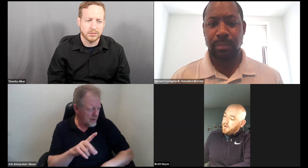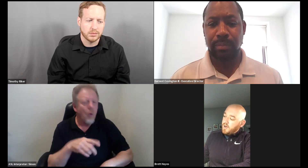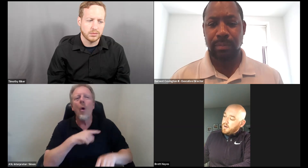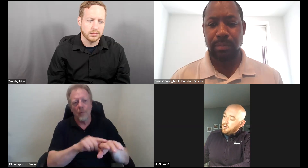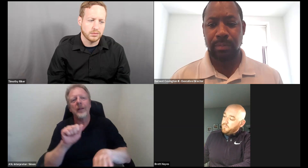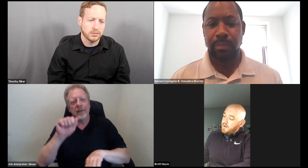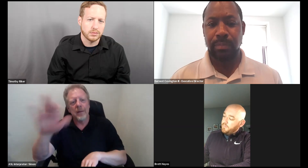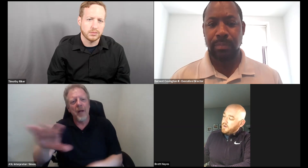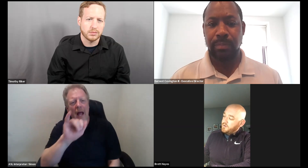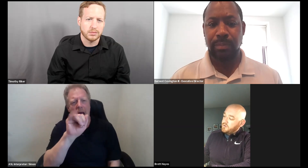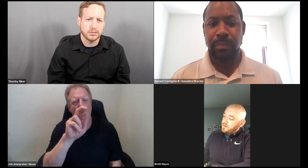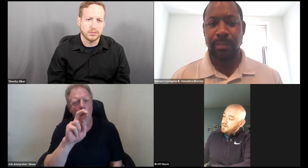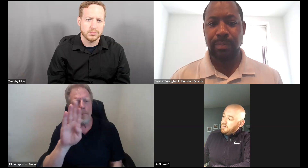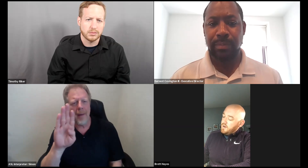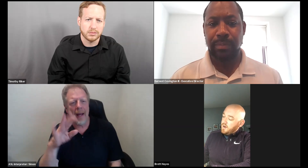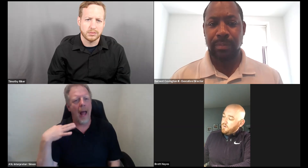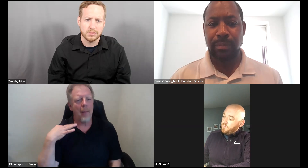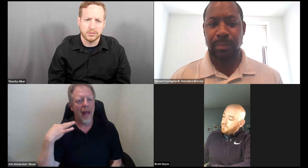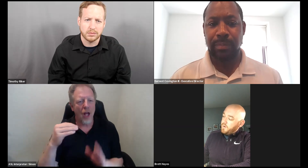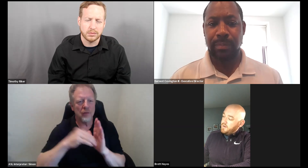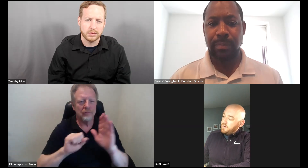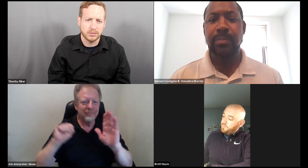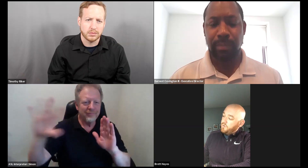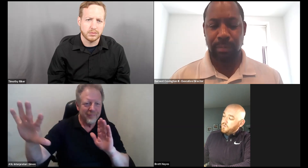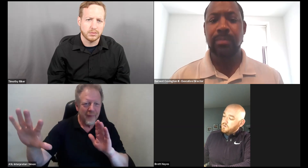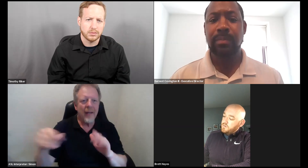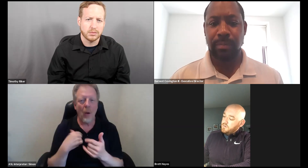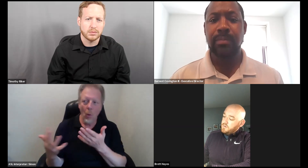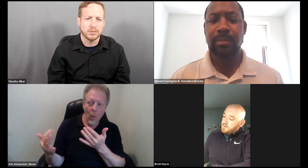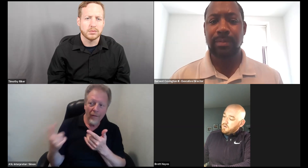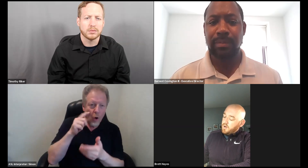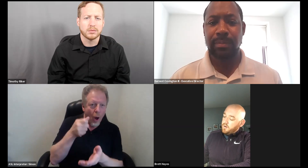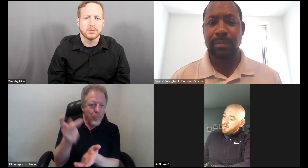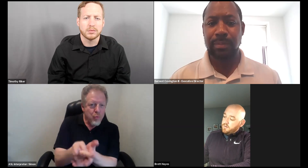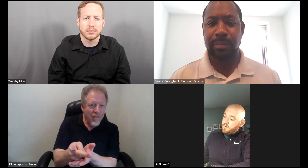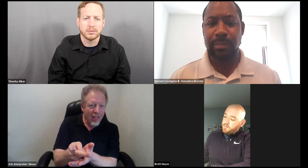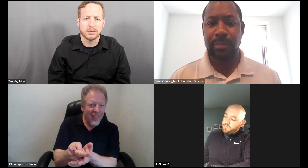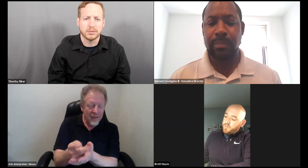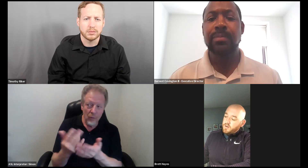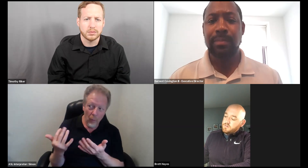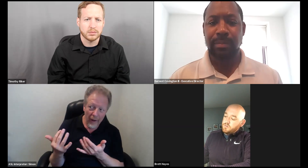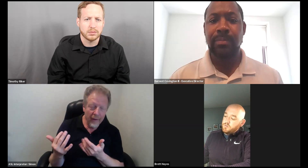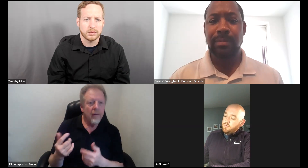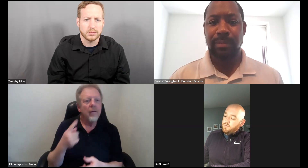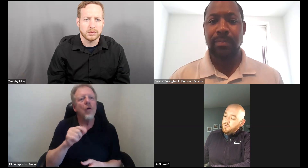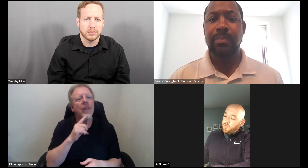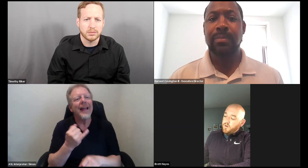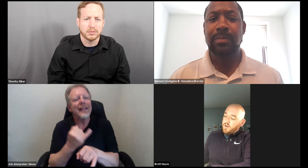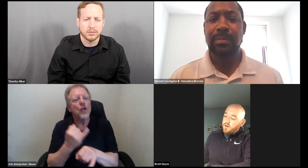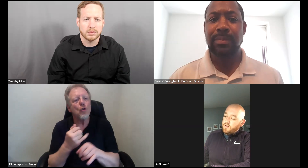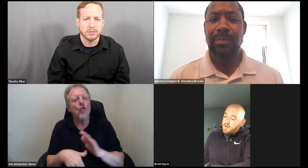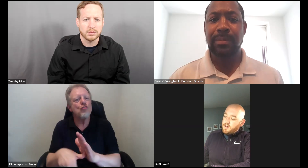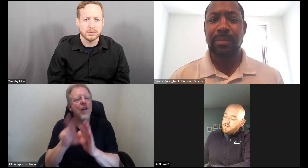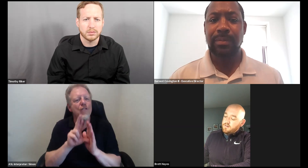submitted our IRB application and we were pending approval for the Institutional Review Board